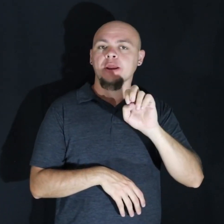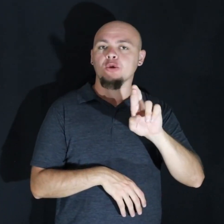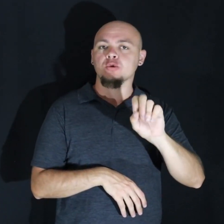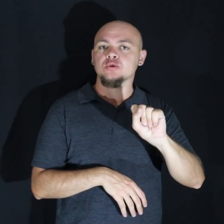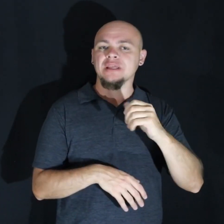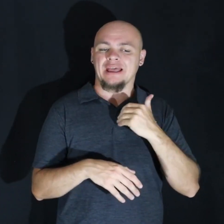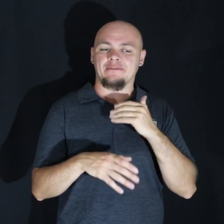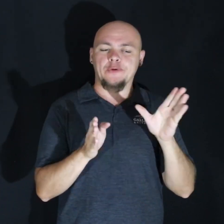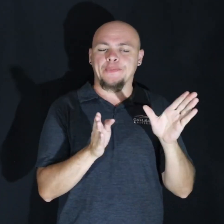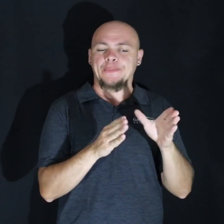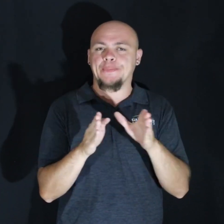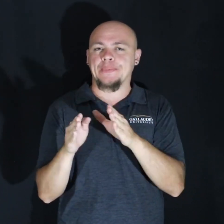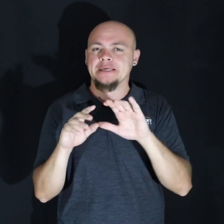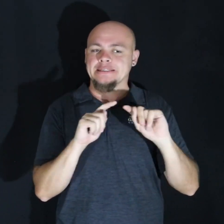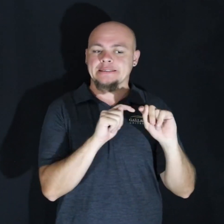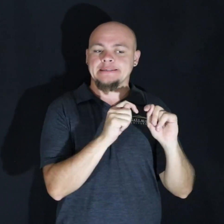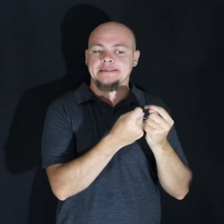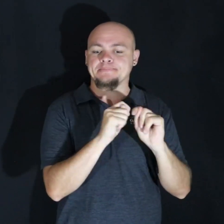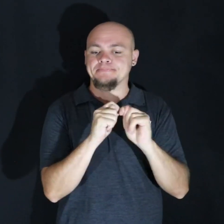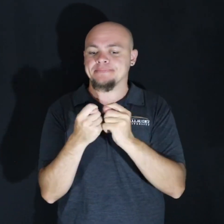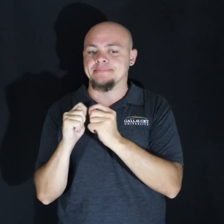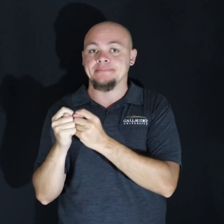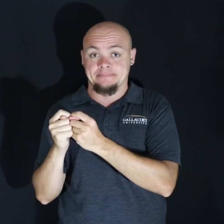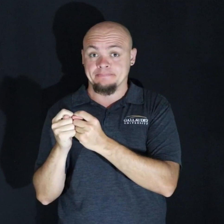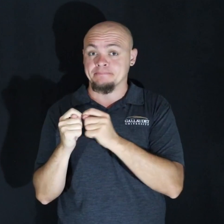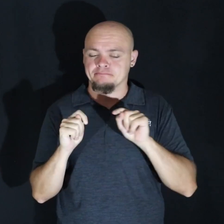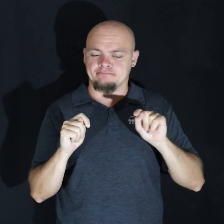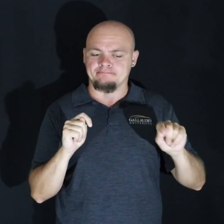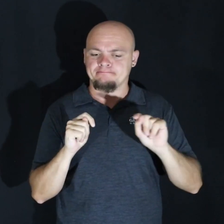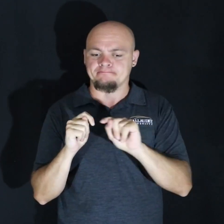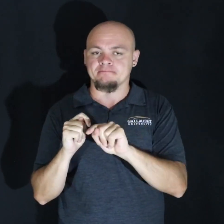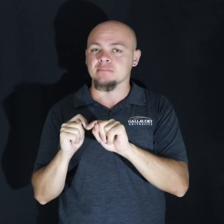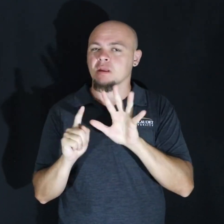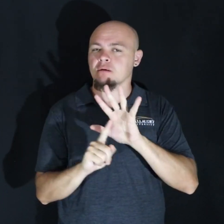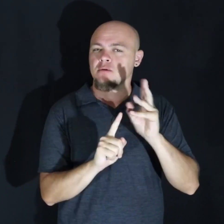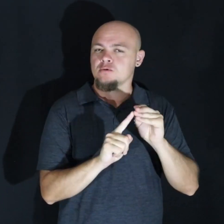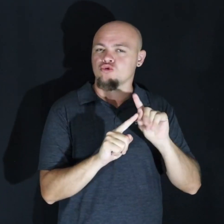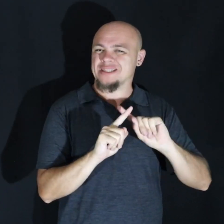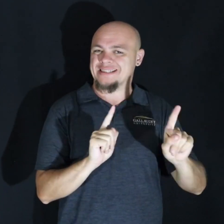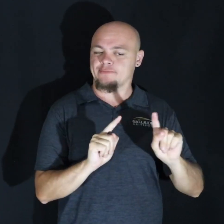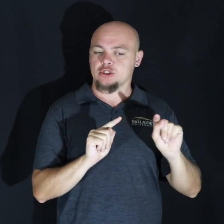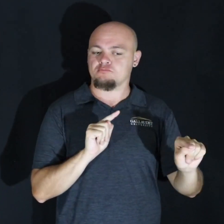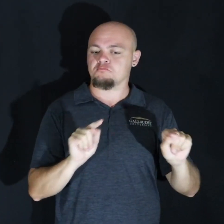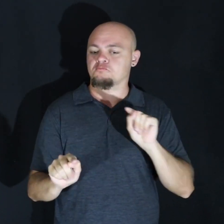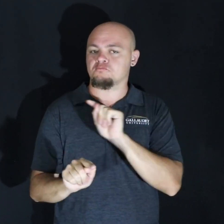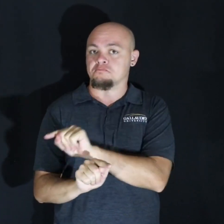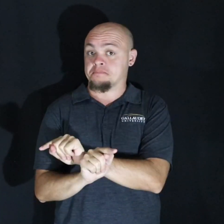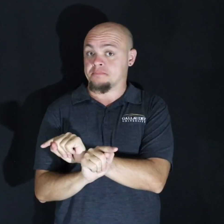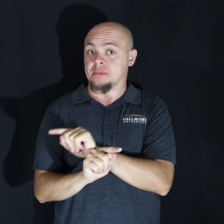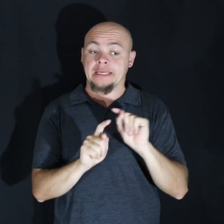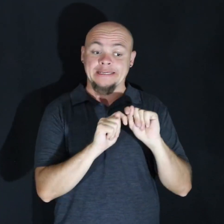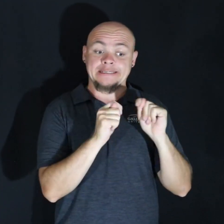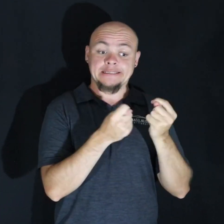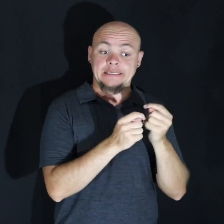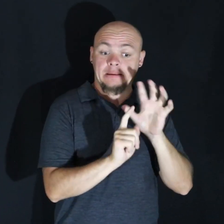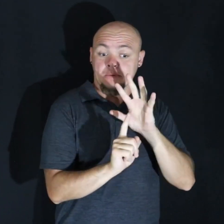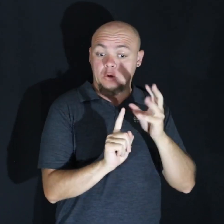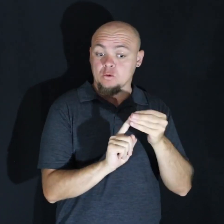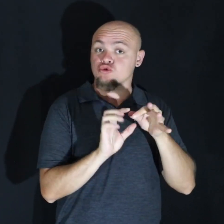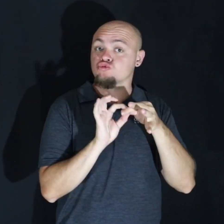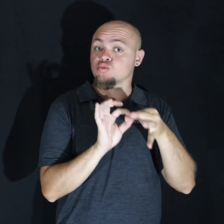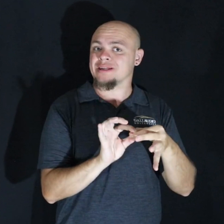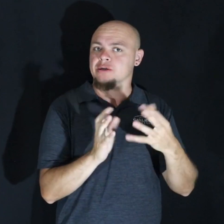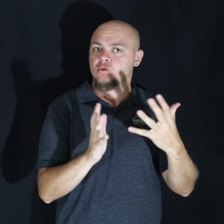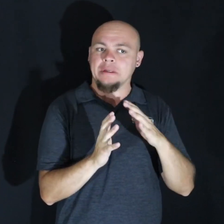teams. And those teams have significant team cultural differences. Team culture is related to